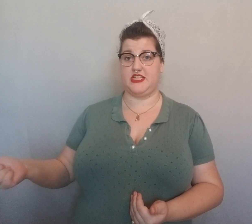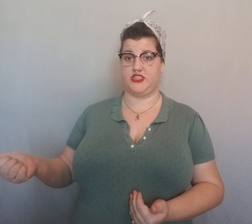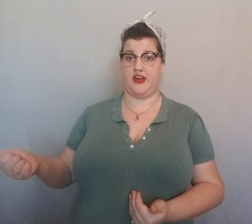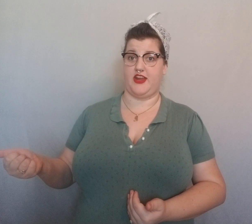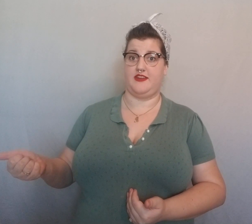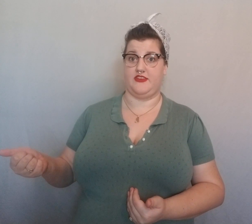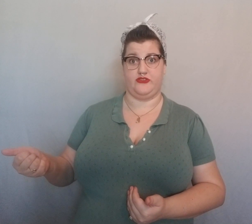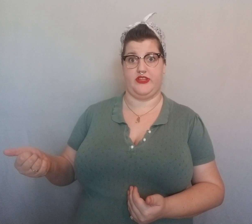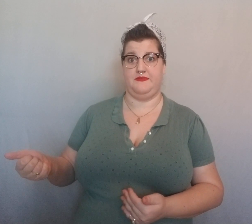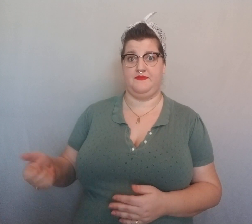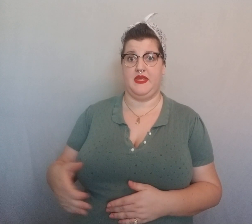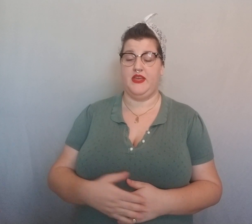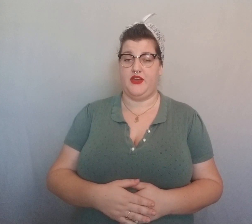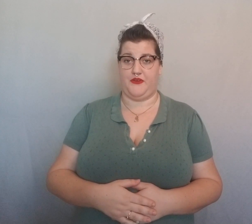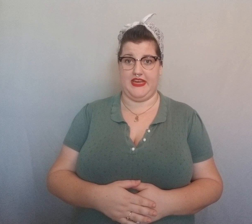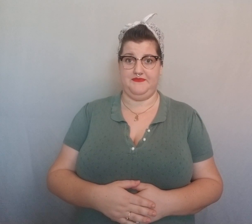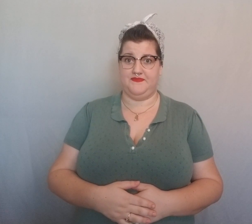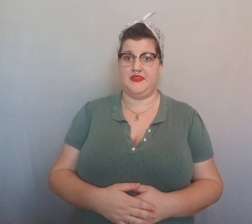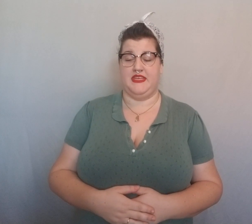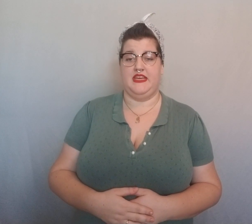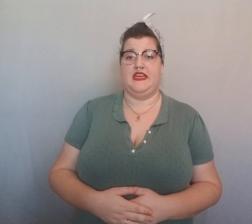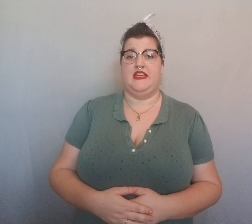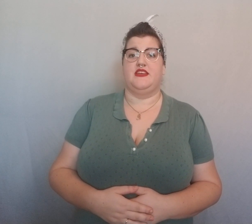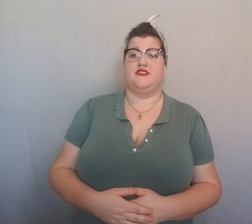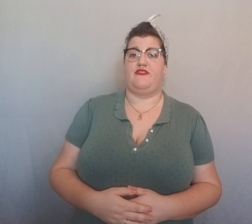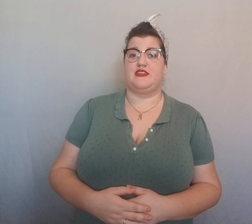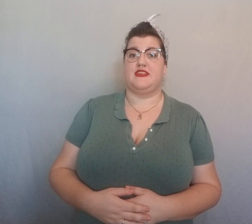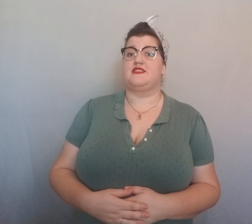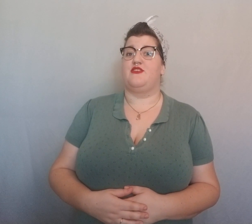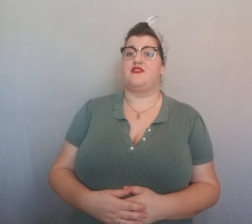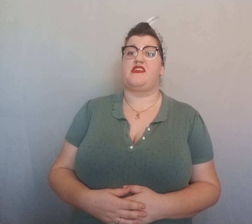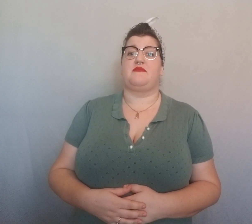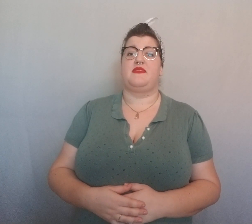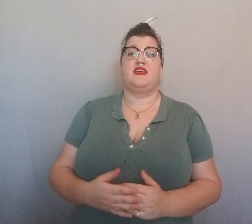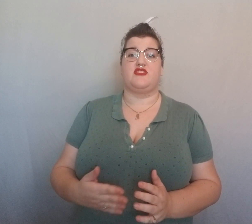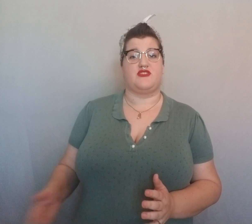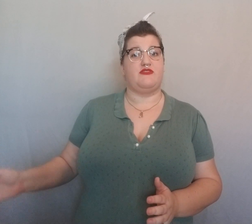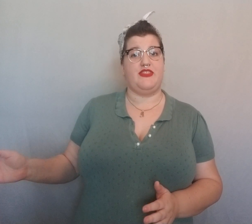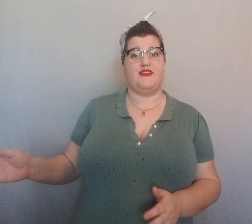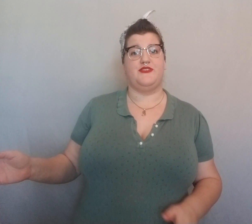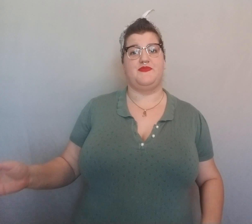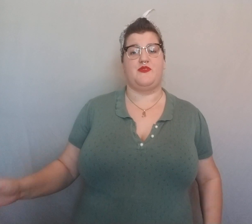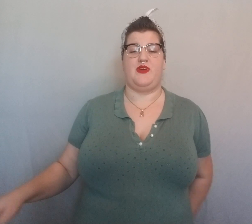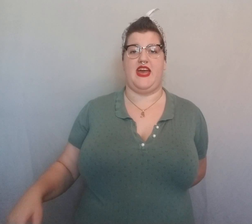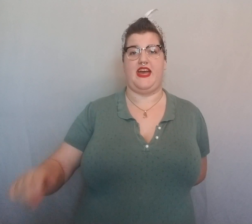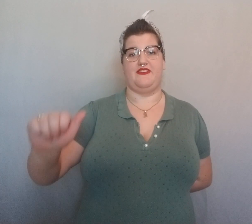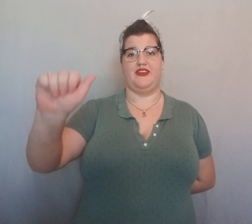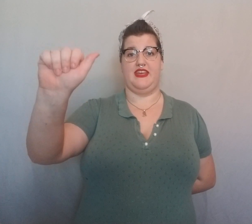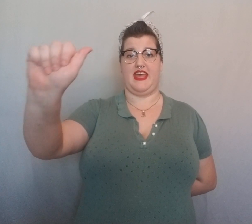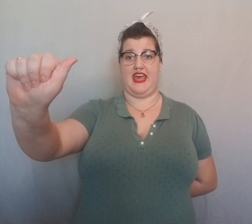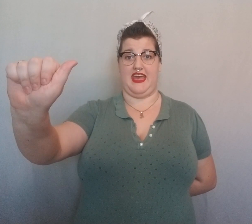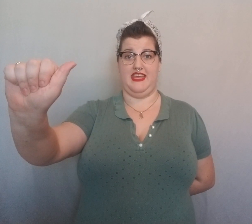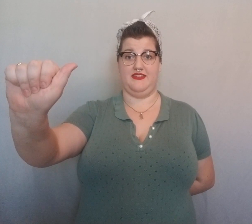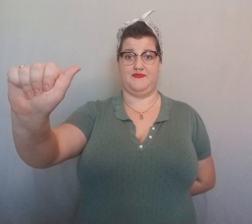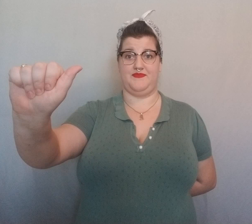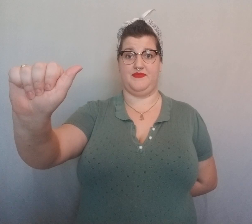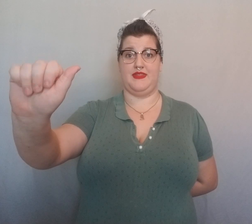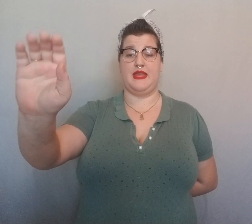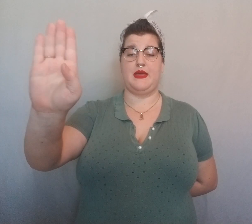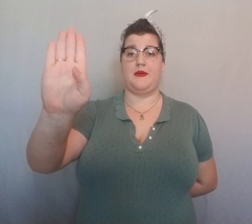letter individually. Okay? So first let's go through them just a run through. We have A,